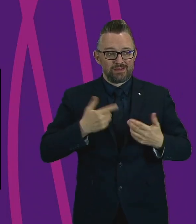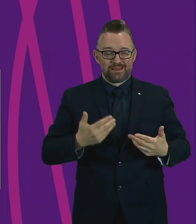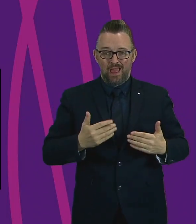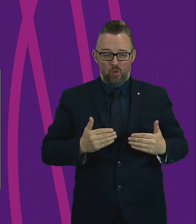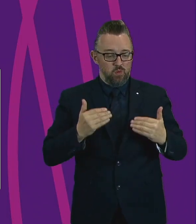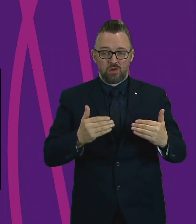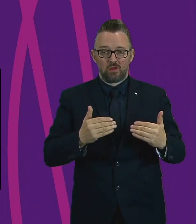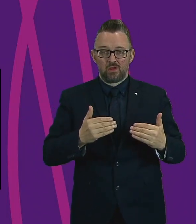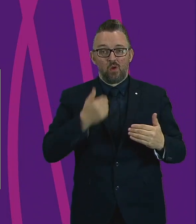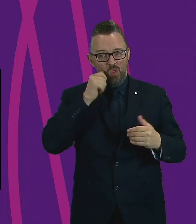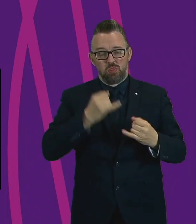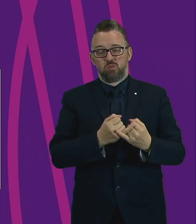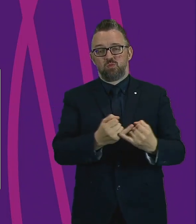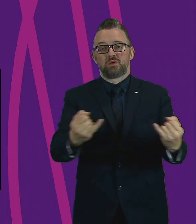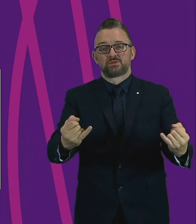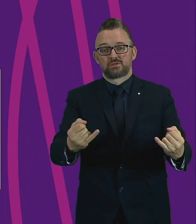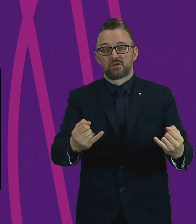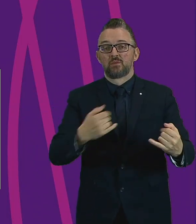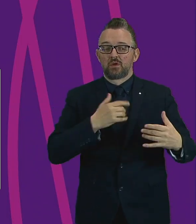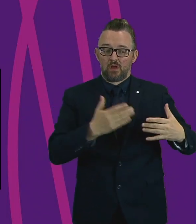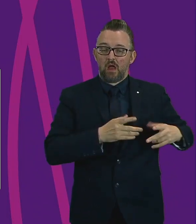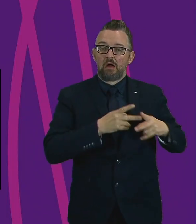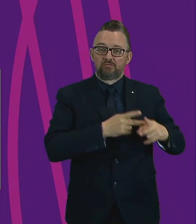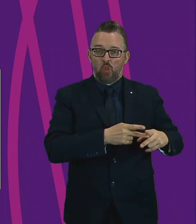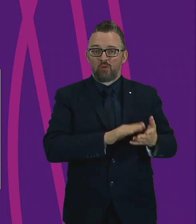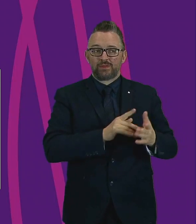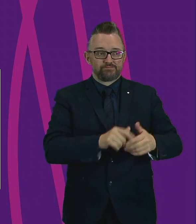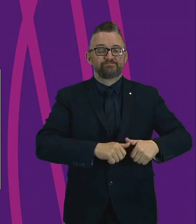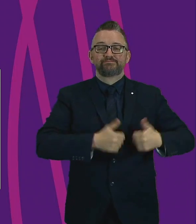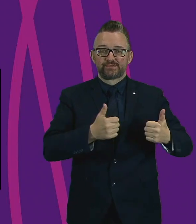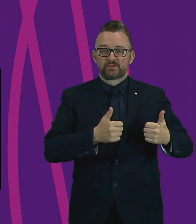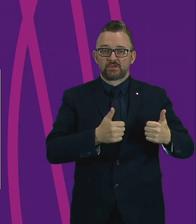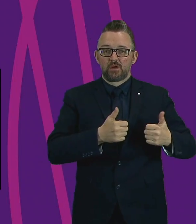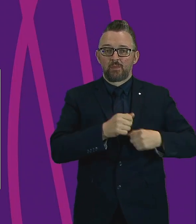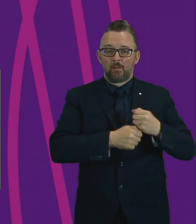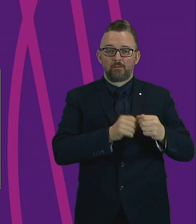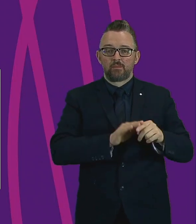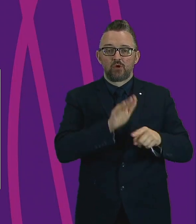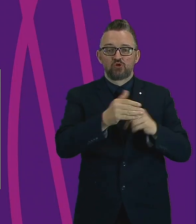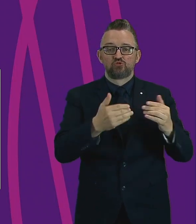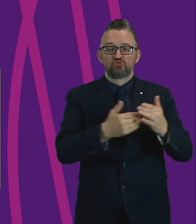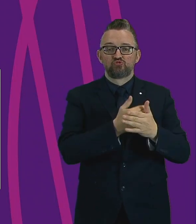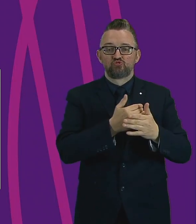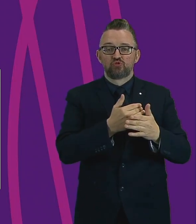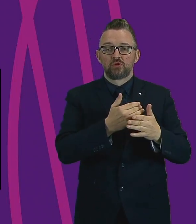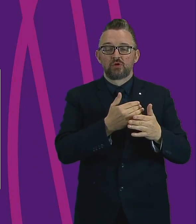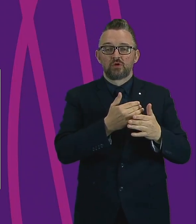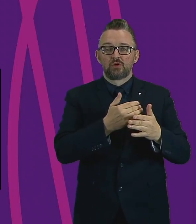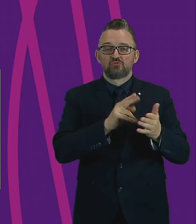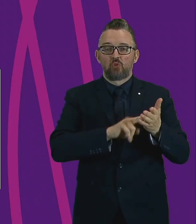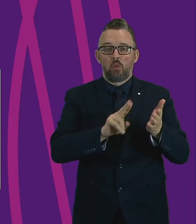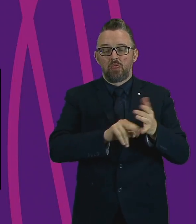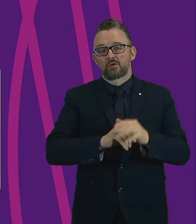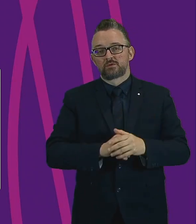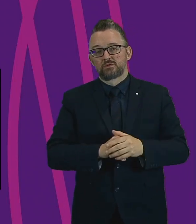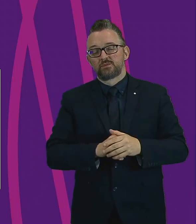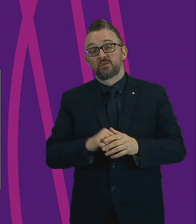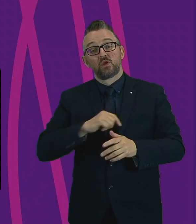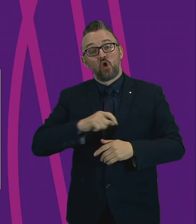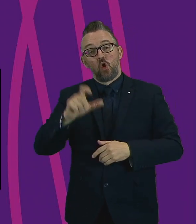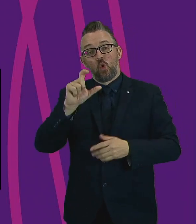terms of looking towards establishing a new normal in the near future. Presiding Officer, since the outbreak of COVID-19 in